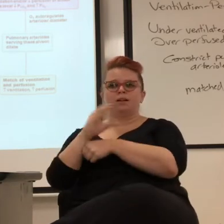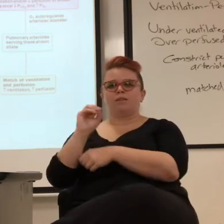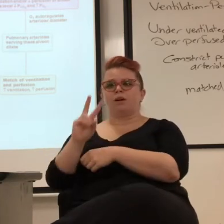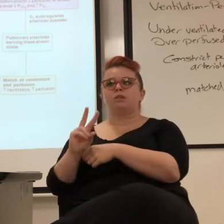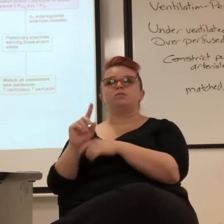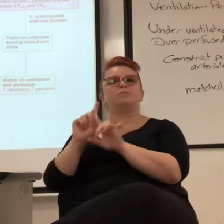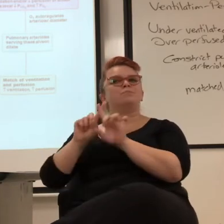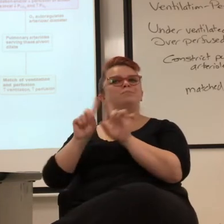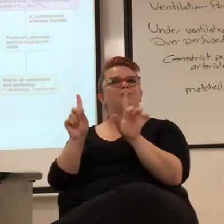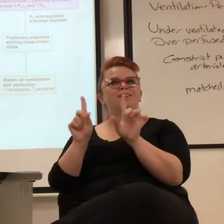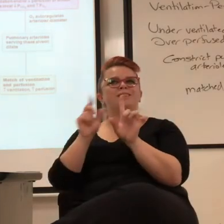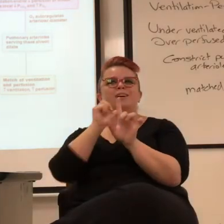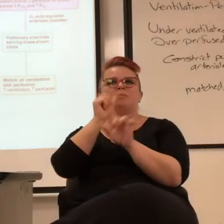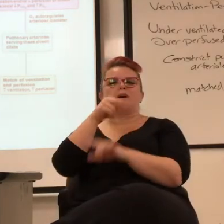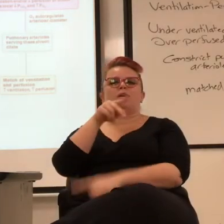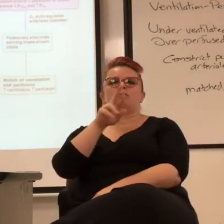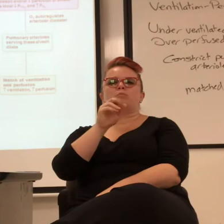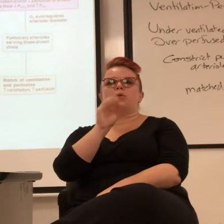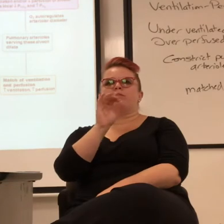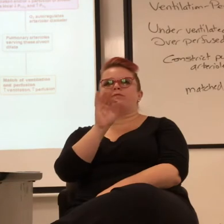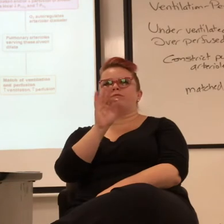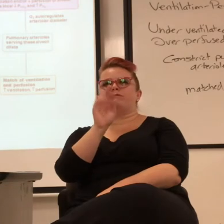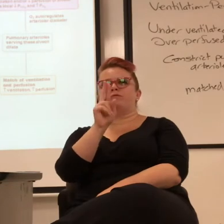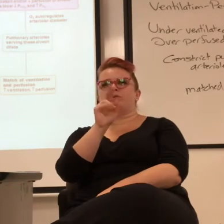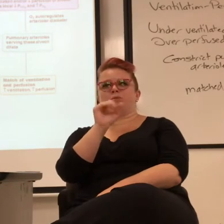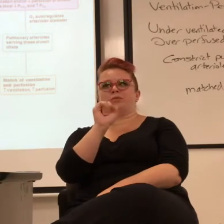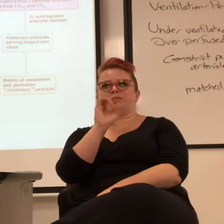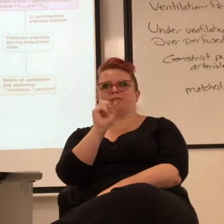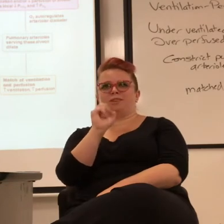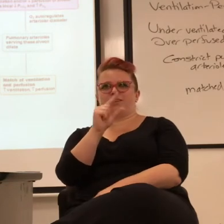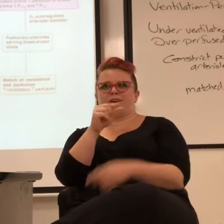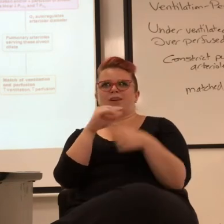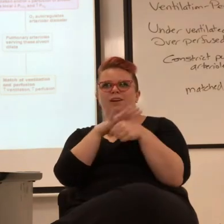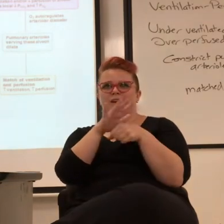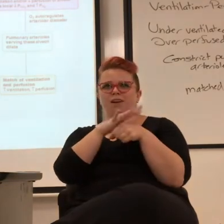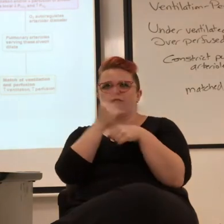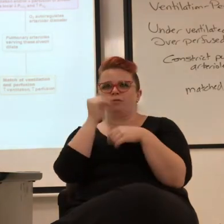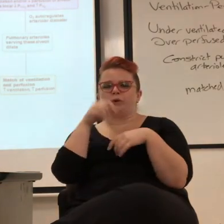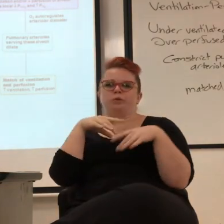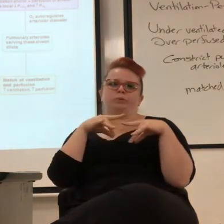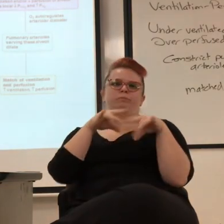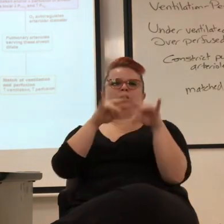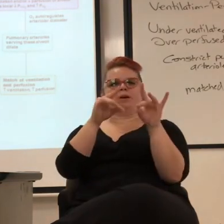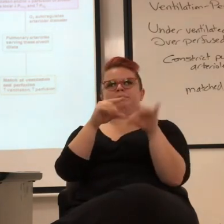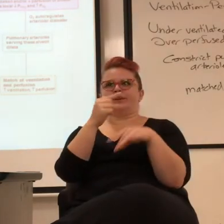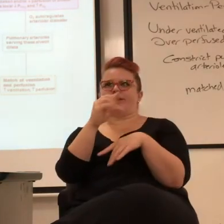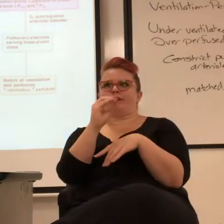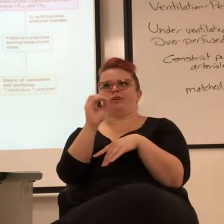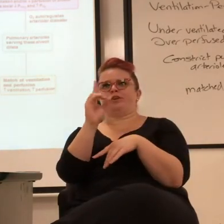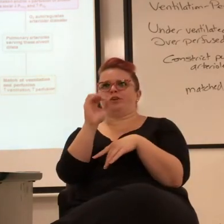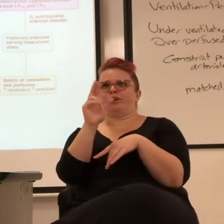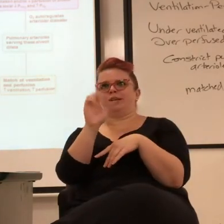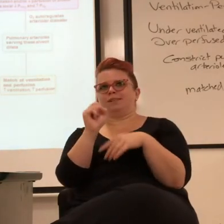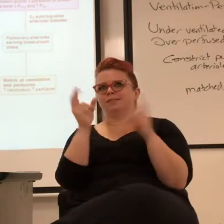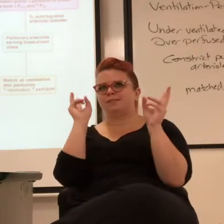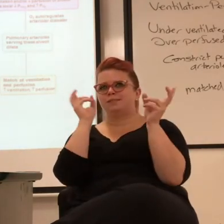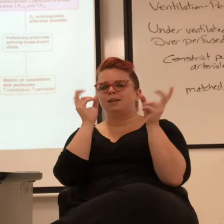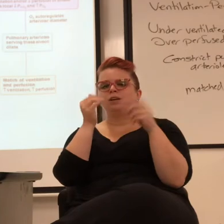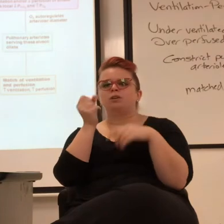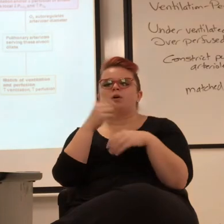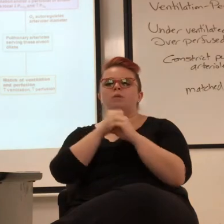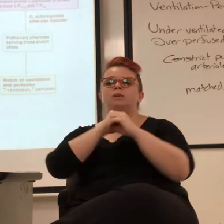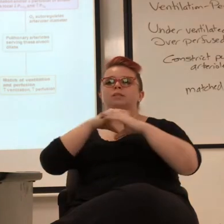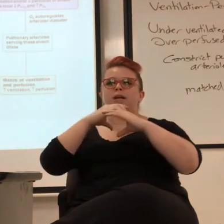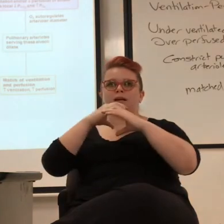not perfusing it enough to take the goodies away, so to speak. So I dilate to match it